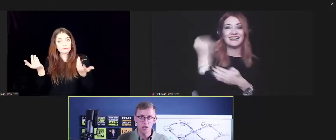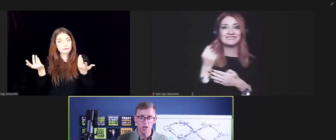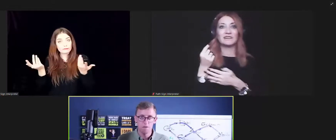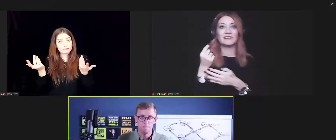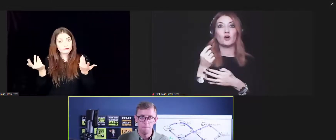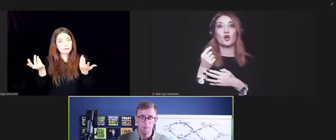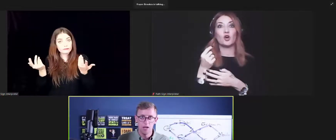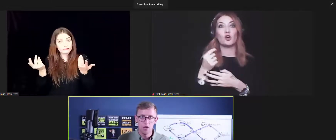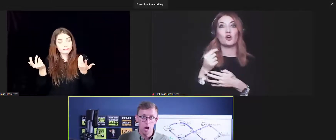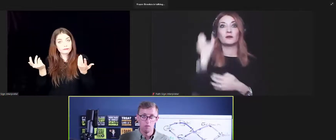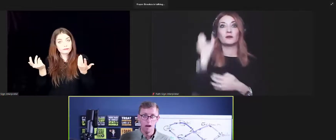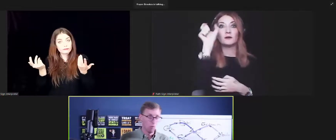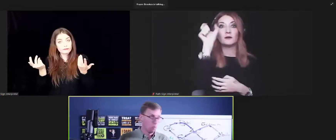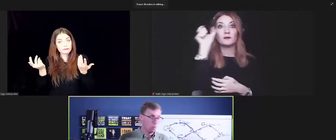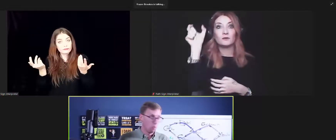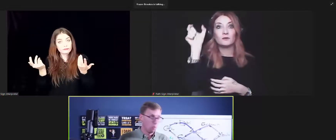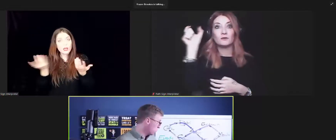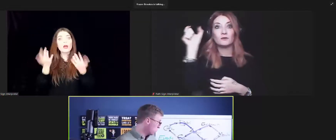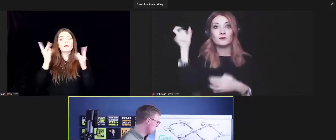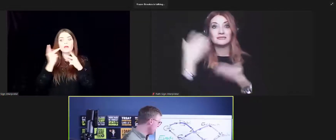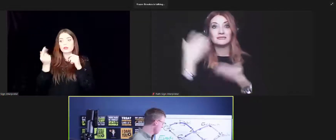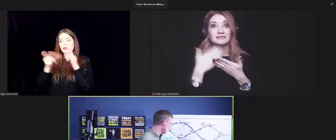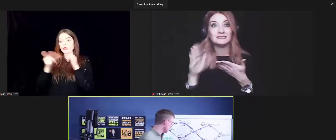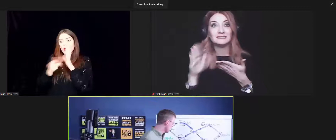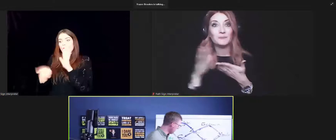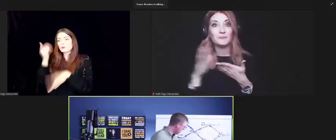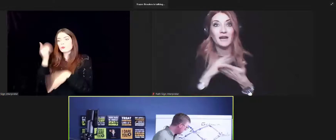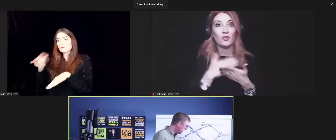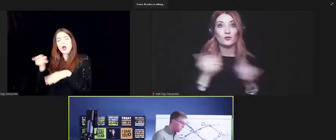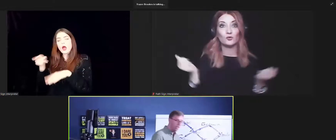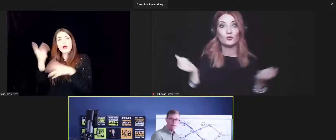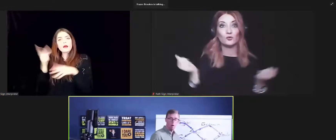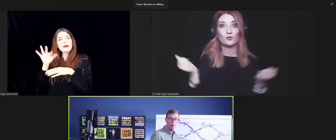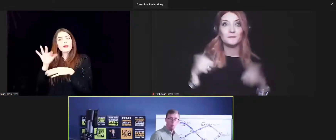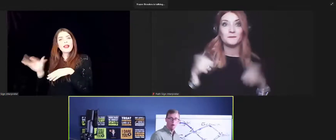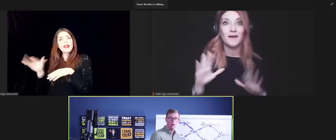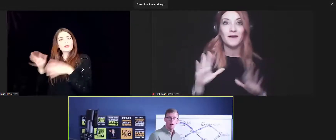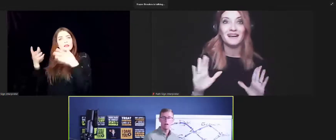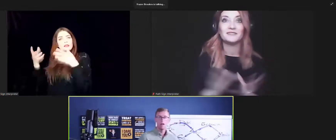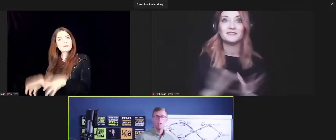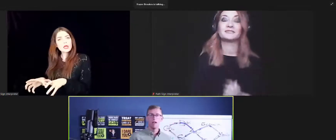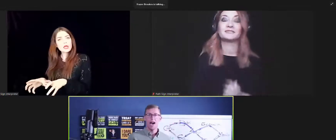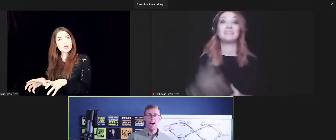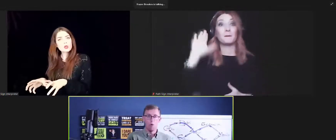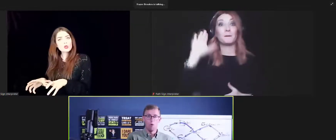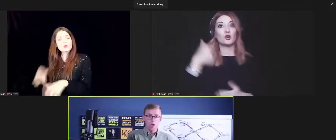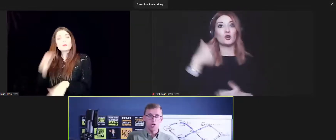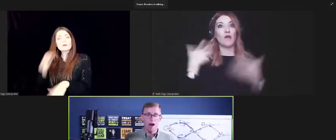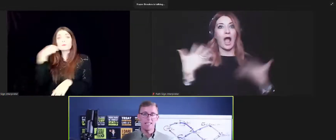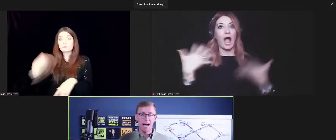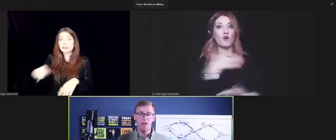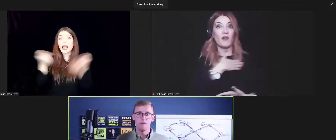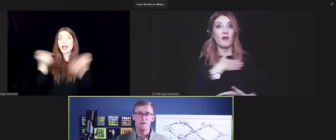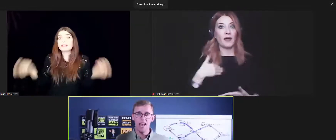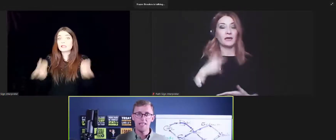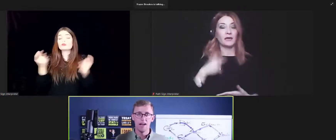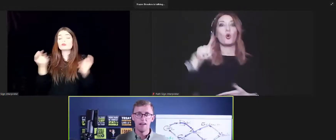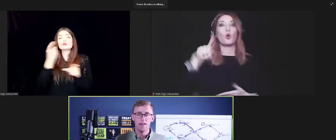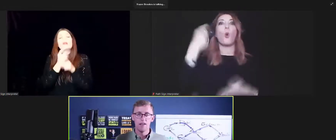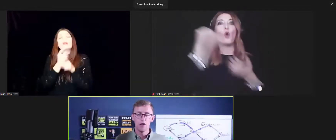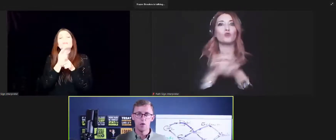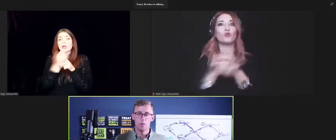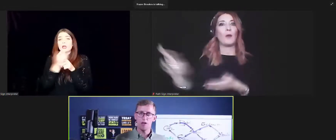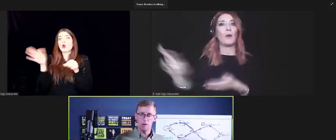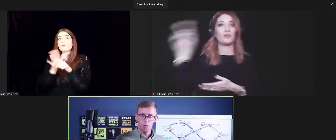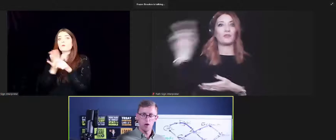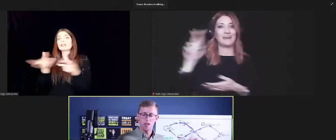exercise. So I want you to literally cover the name up, and I want you to write down every other letter.